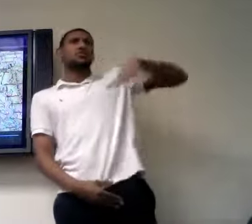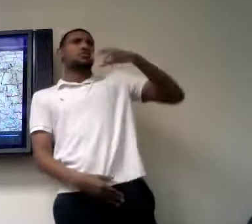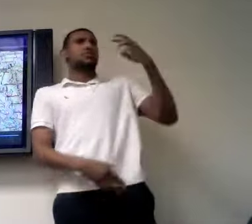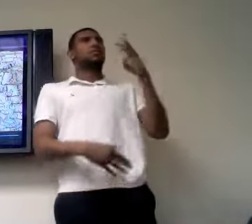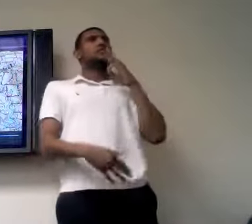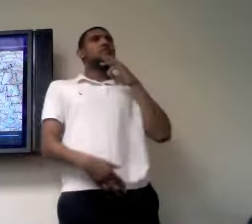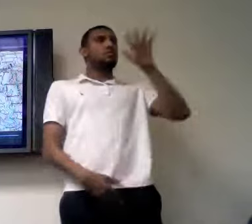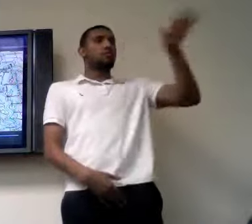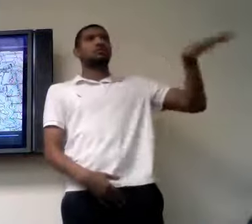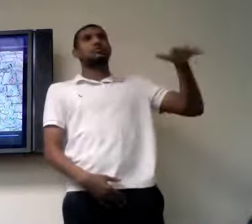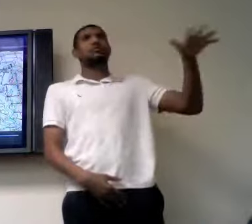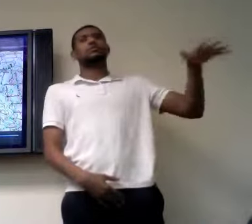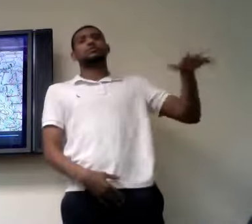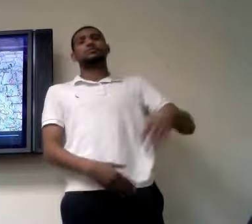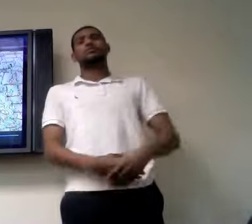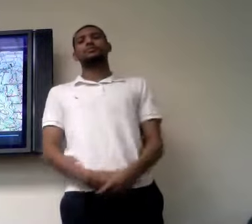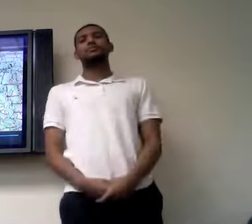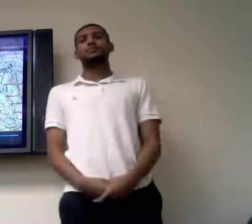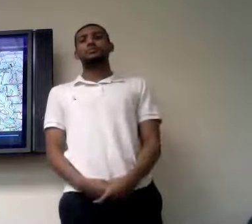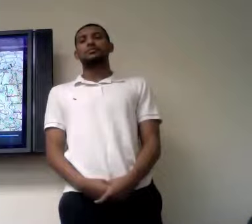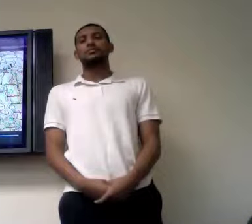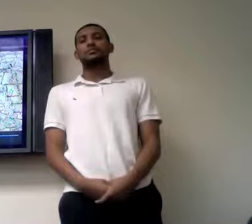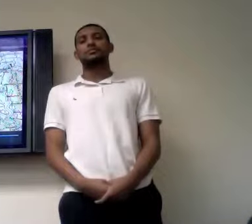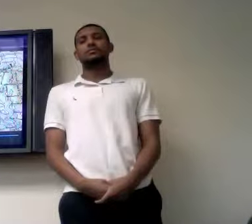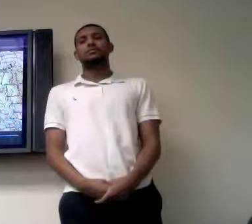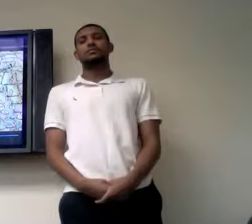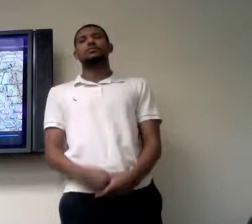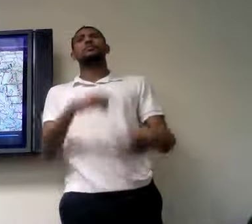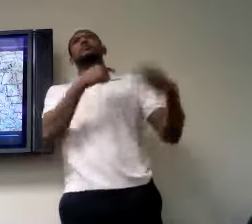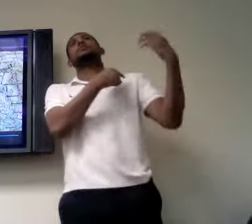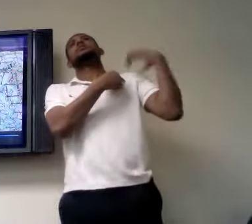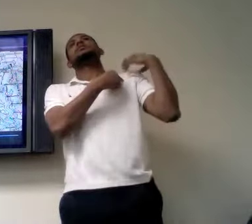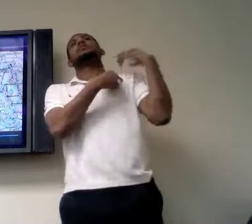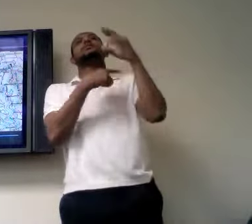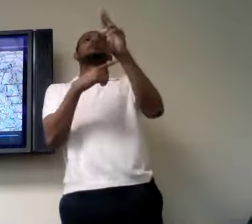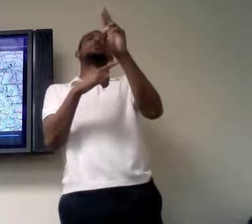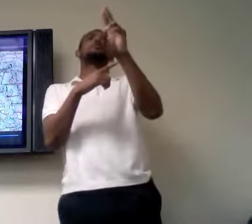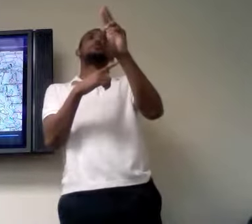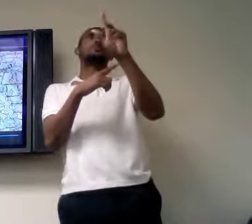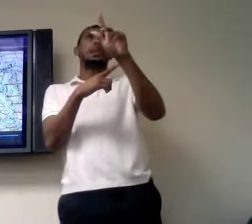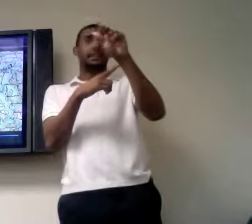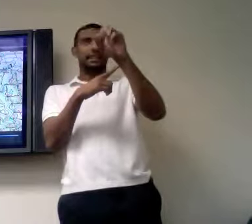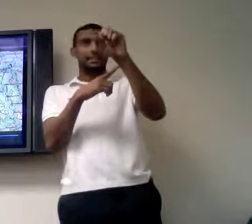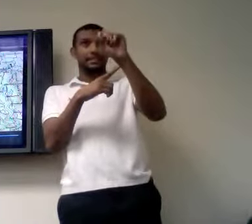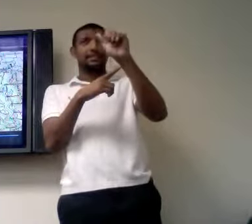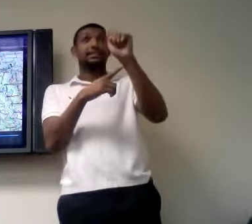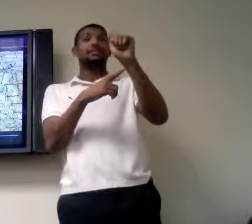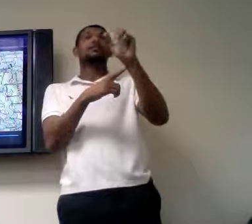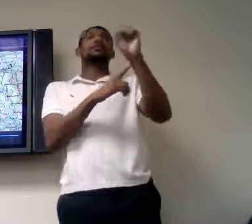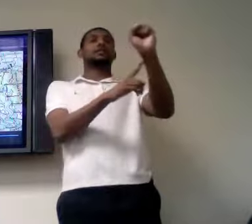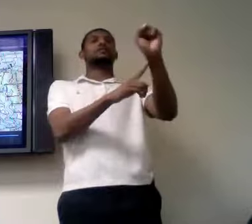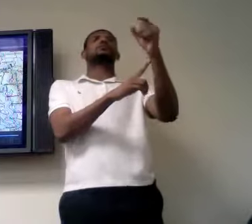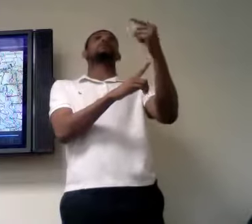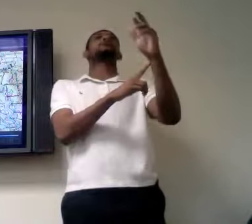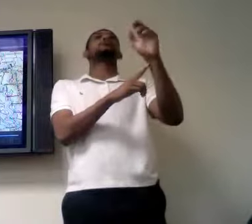a previously unknown Union commander, Ulysses S. Grant. In early 1862, he had captured